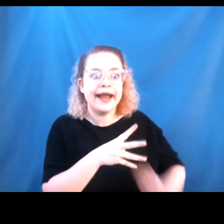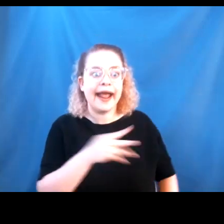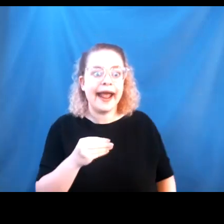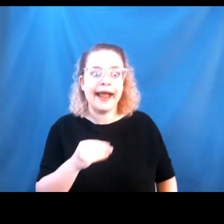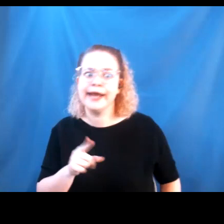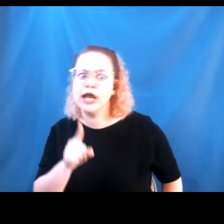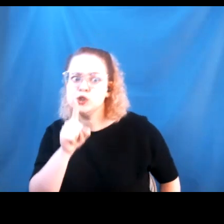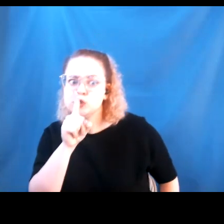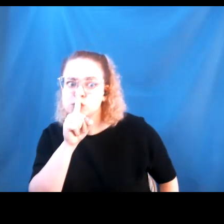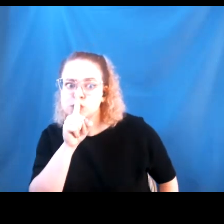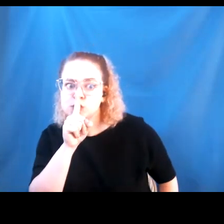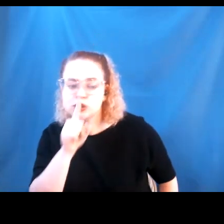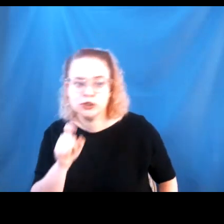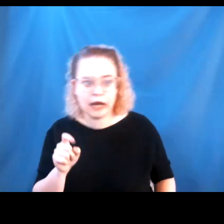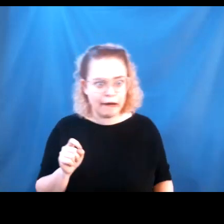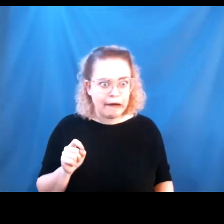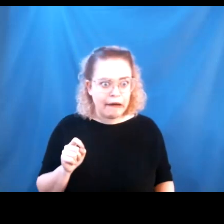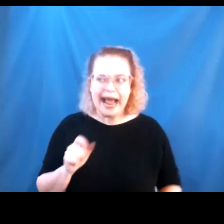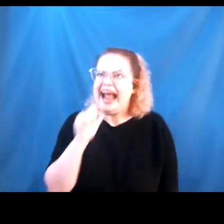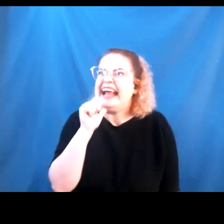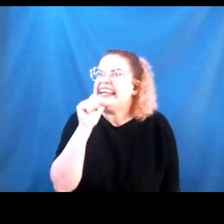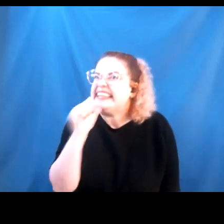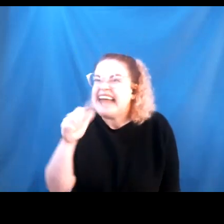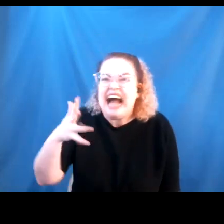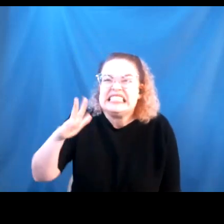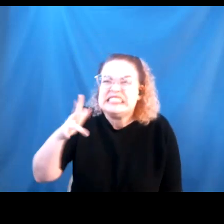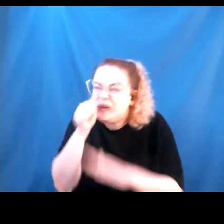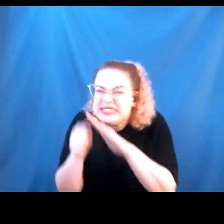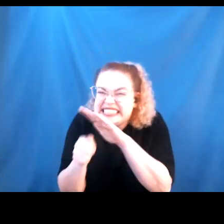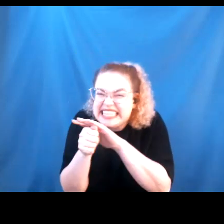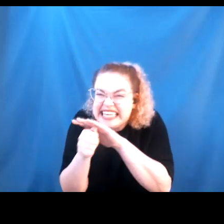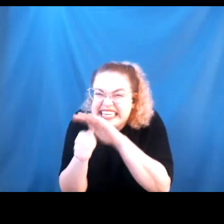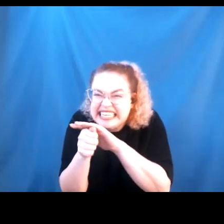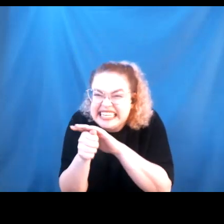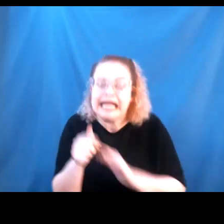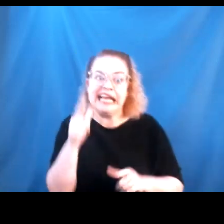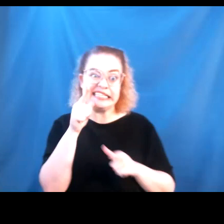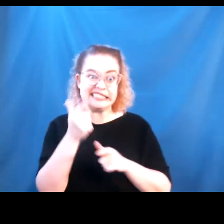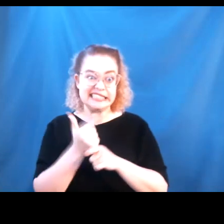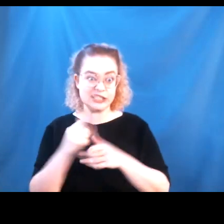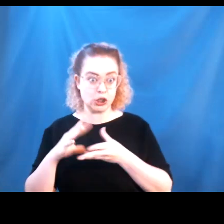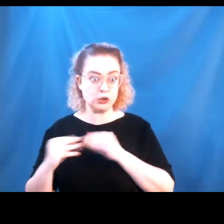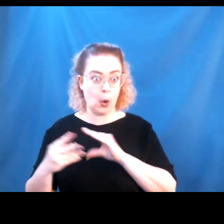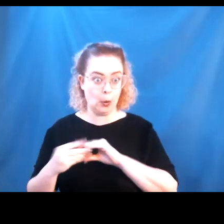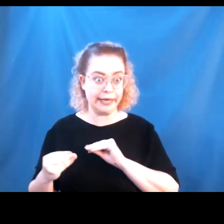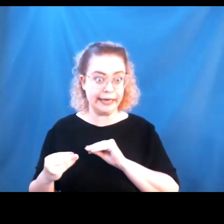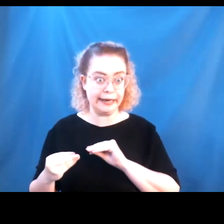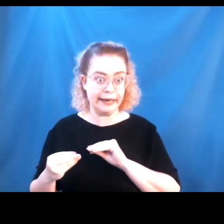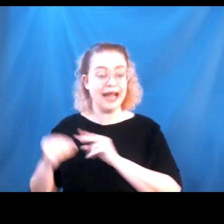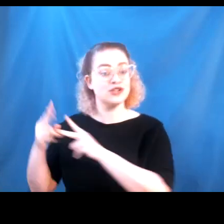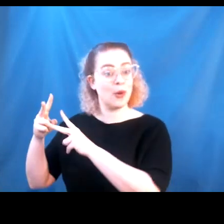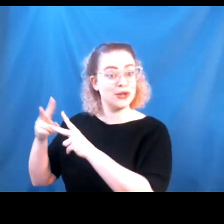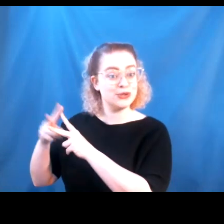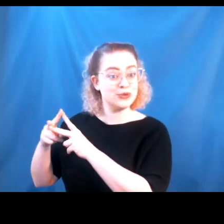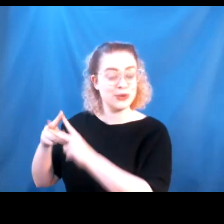And it's a not so sneaky sister story about inclusion. So the two stars of our story are